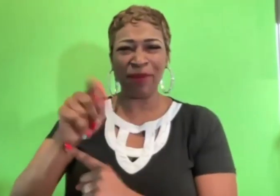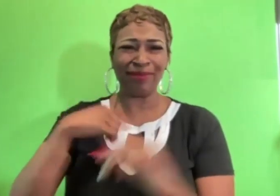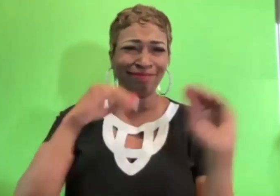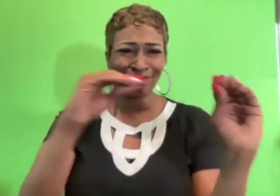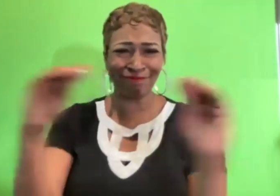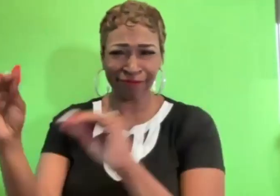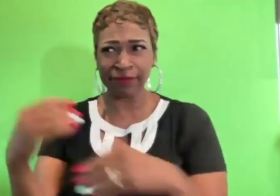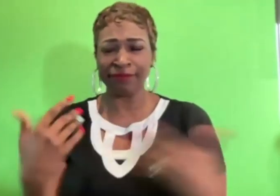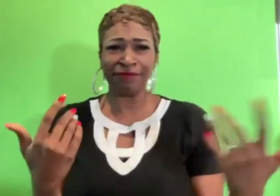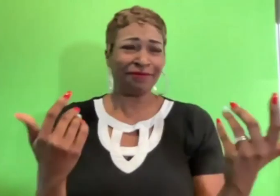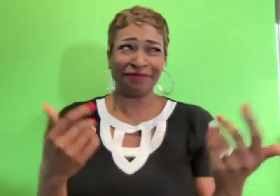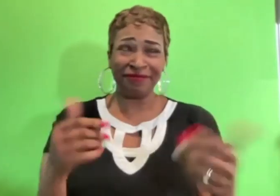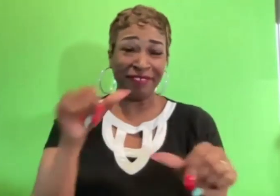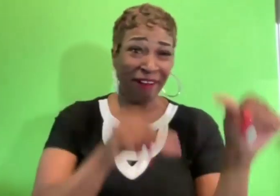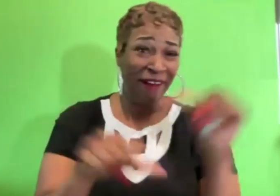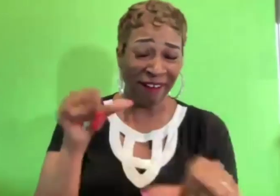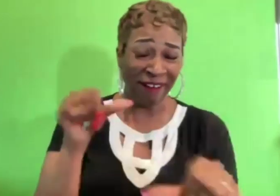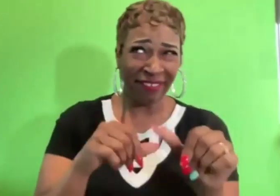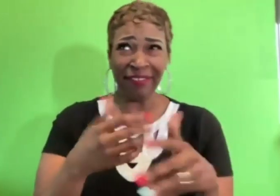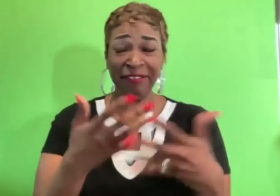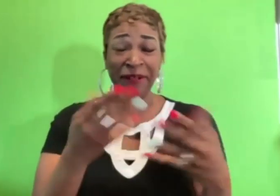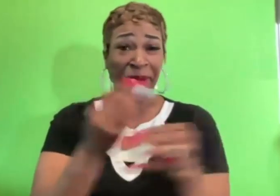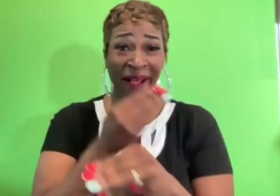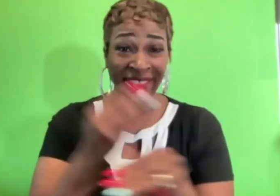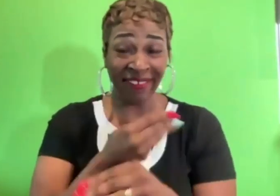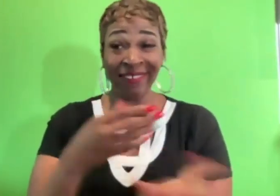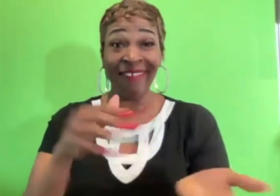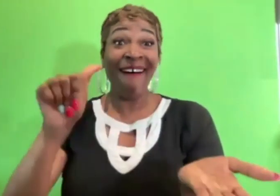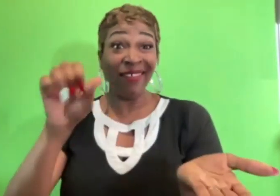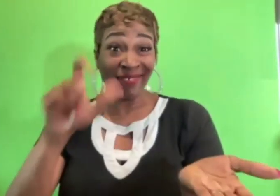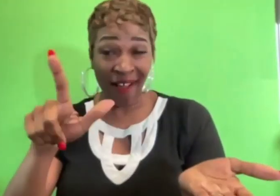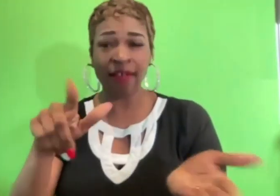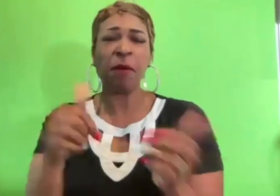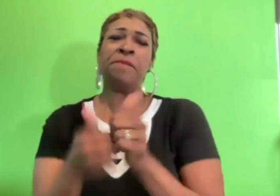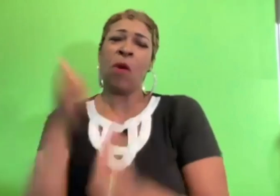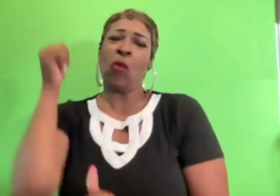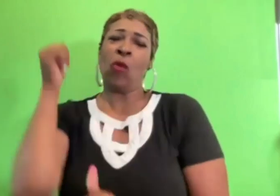student in elementary, middle school, and high school, and now